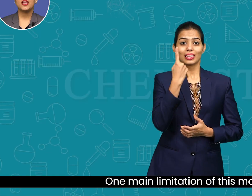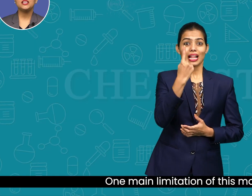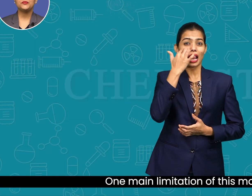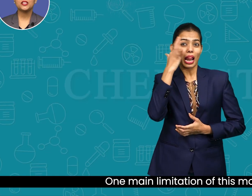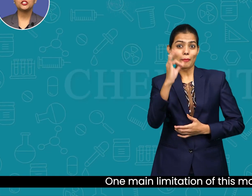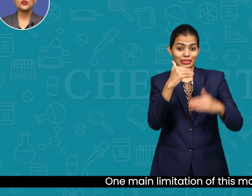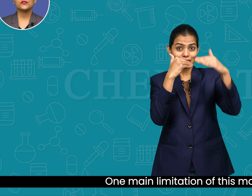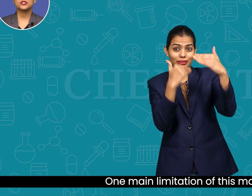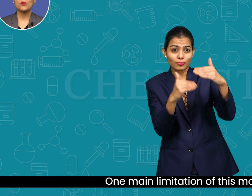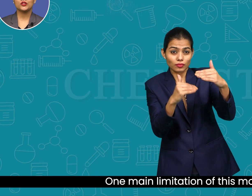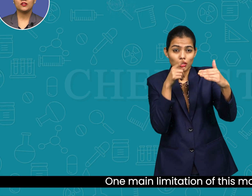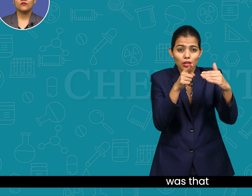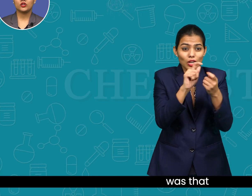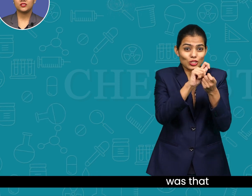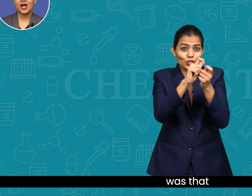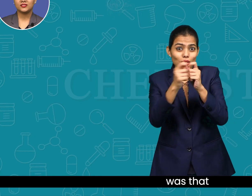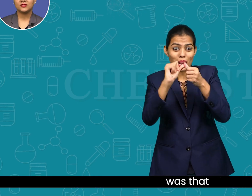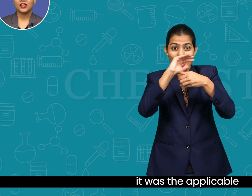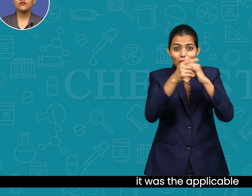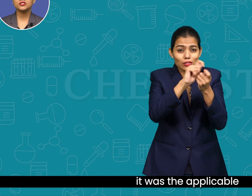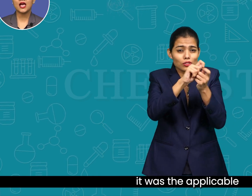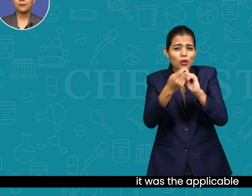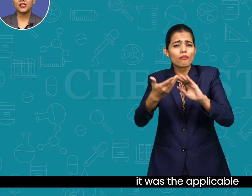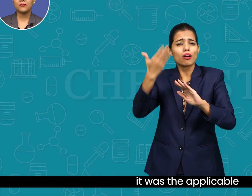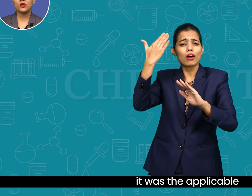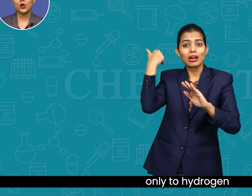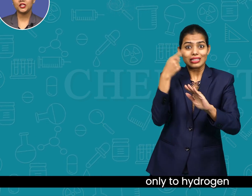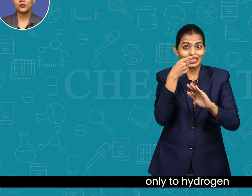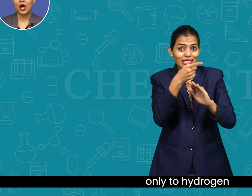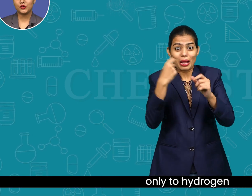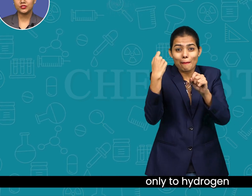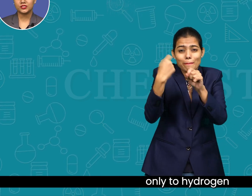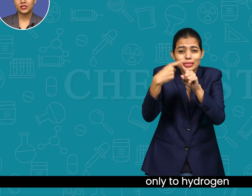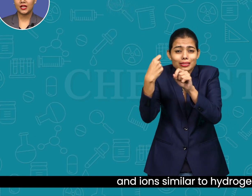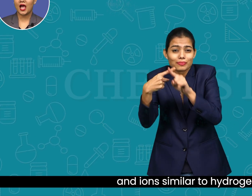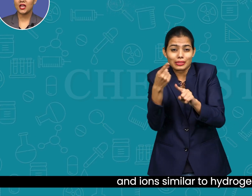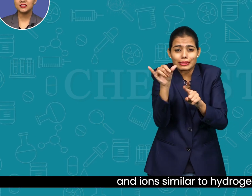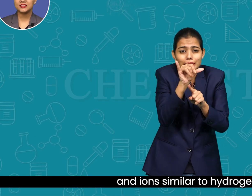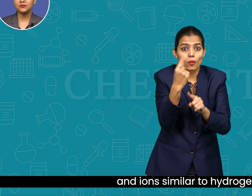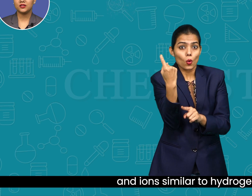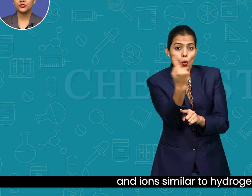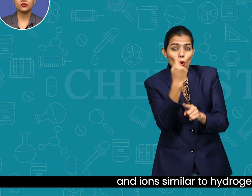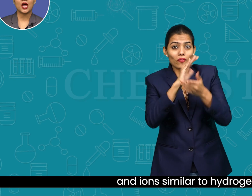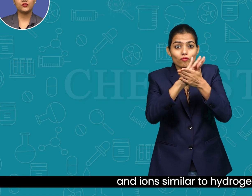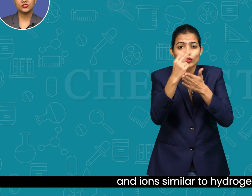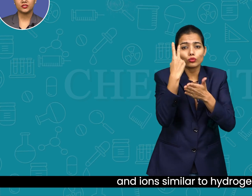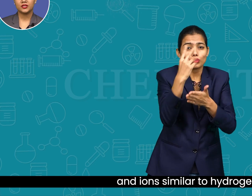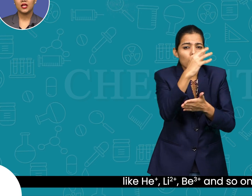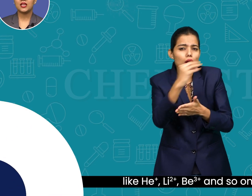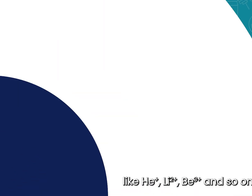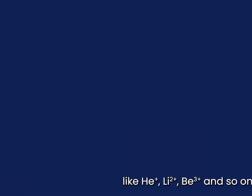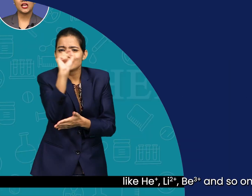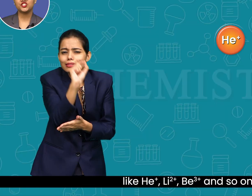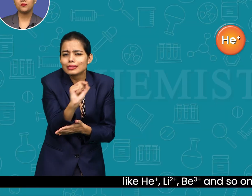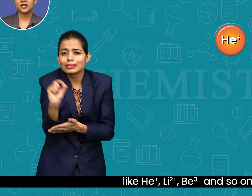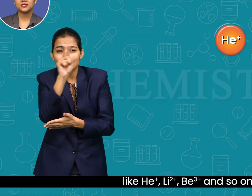One main limitation of this model was that it was applicable only to hydrogen and ions similar to hydrogen